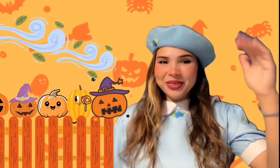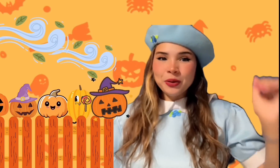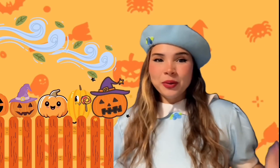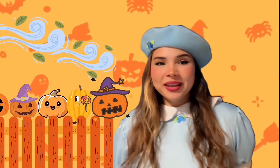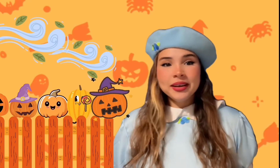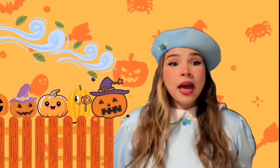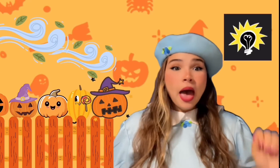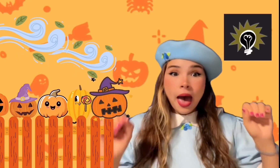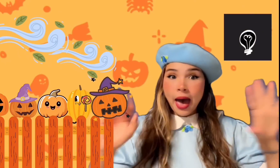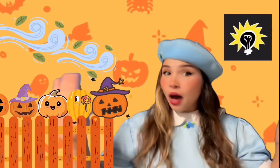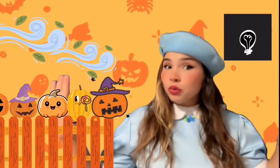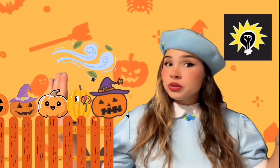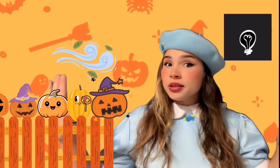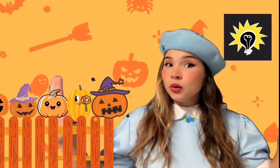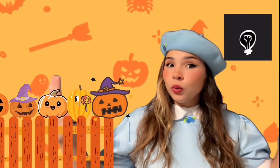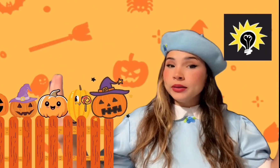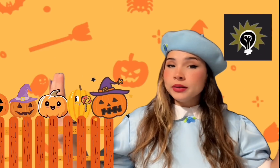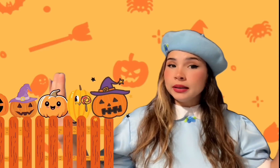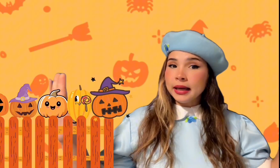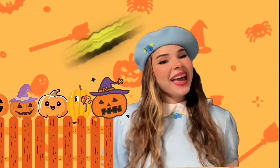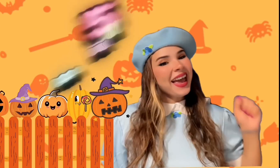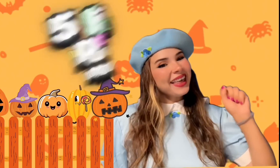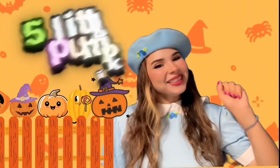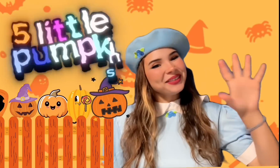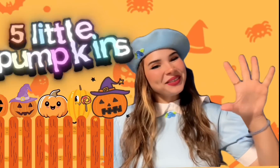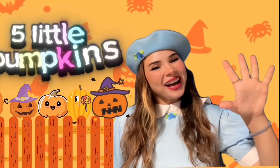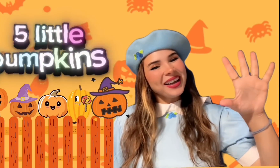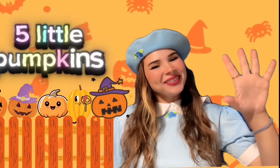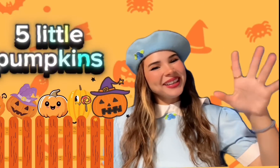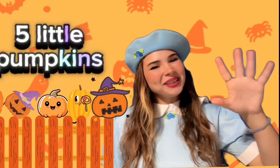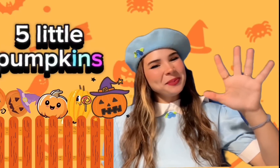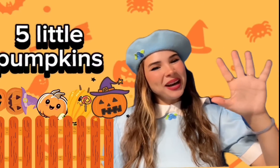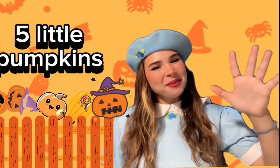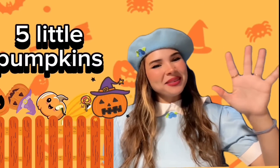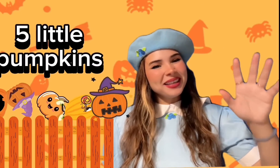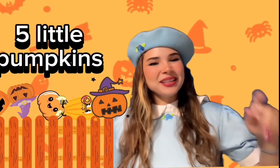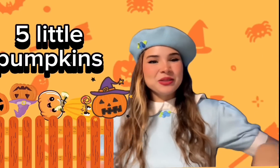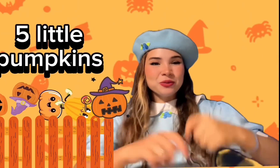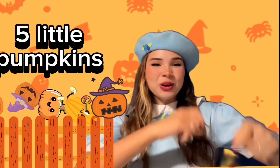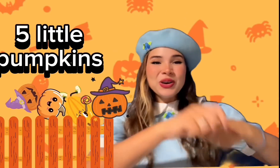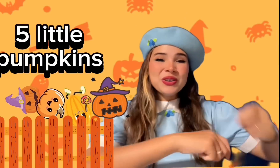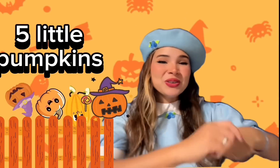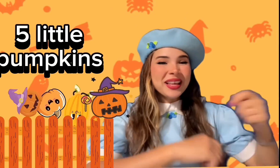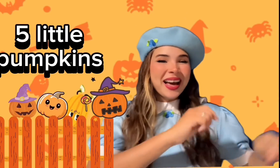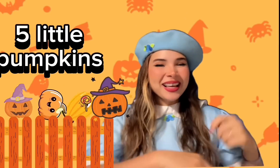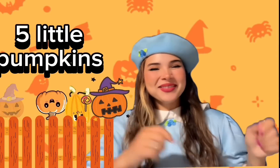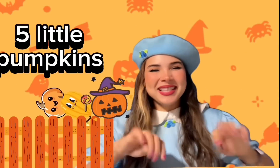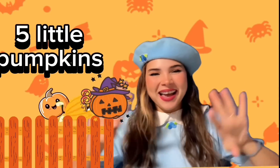wind, out went the light, and the 5 little pumpkins rolled out of sight.